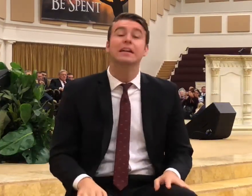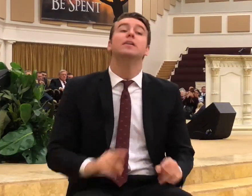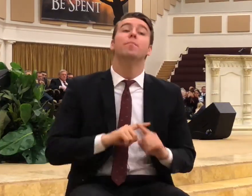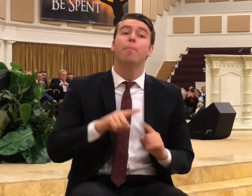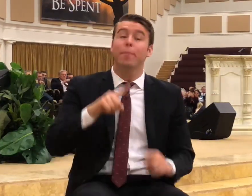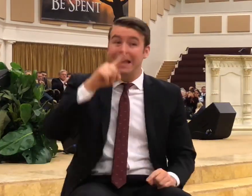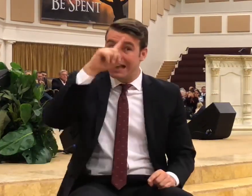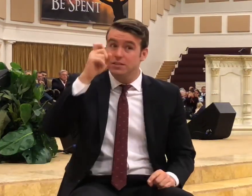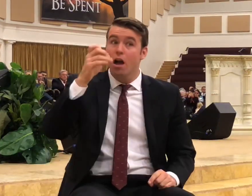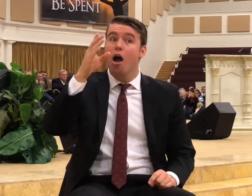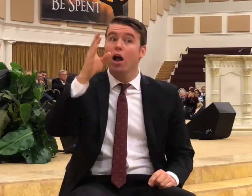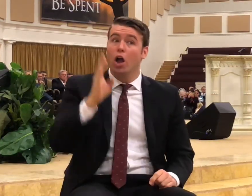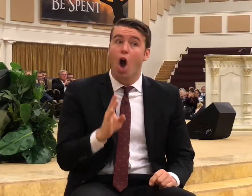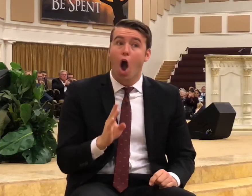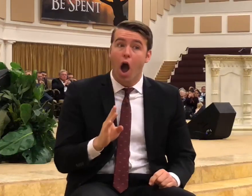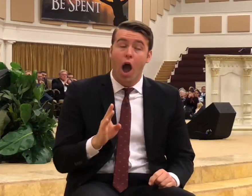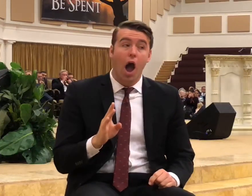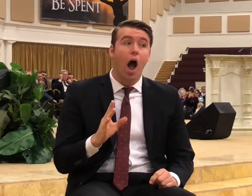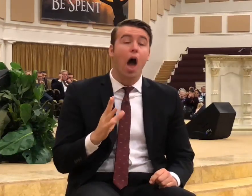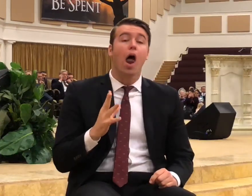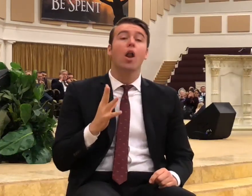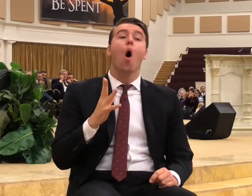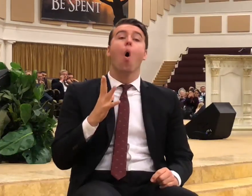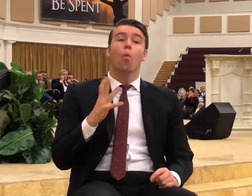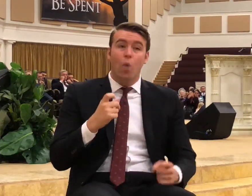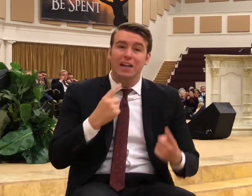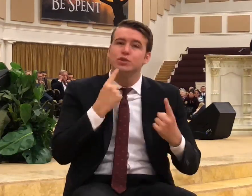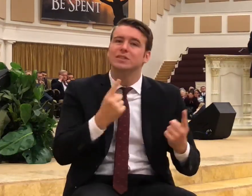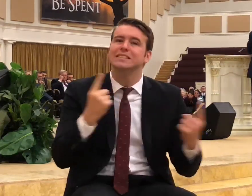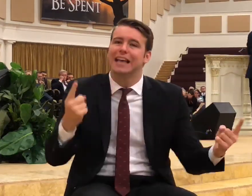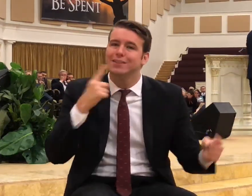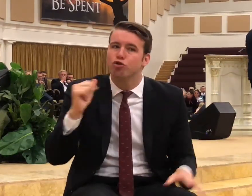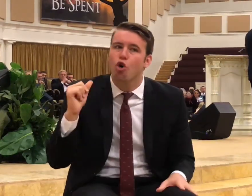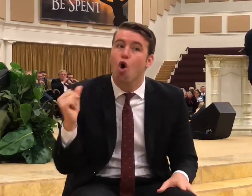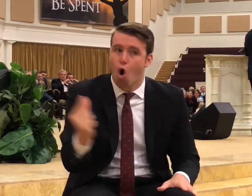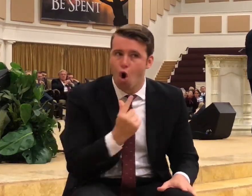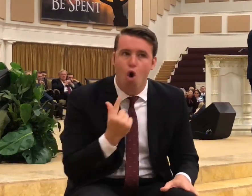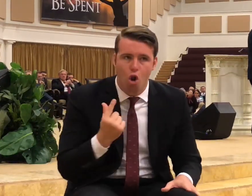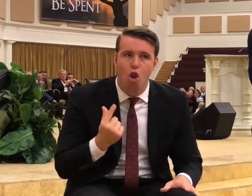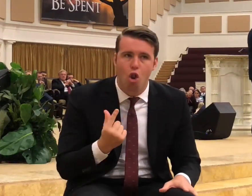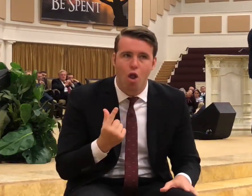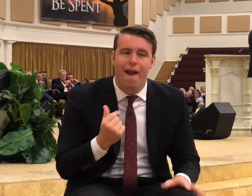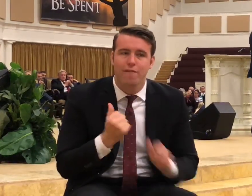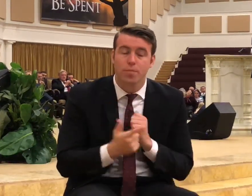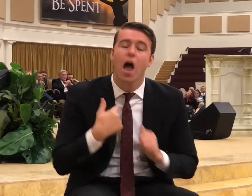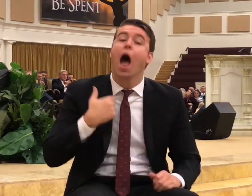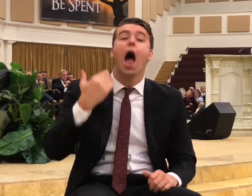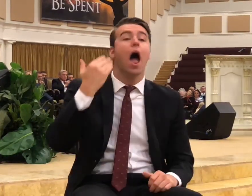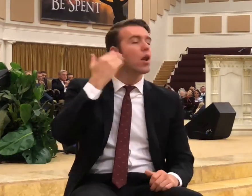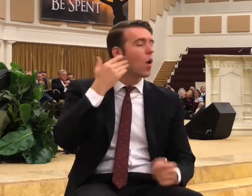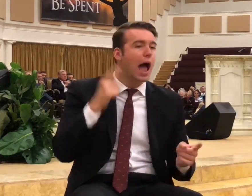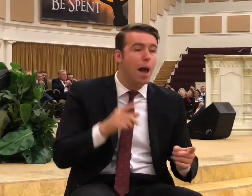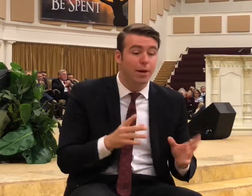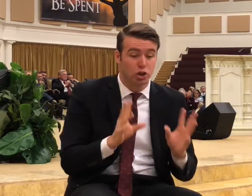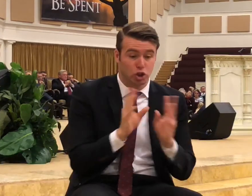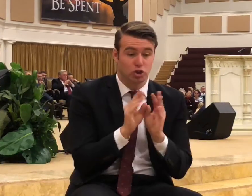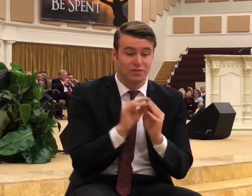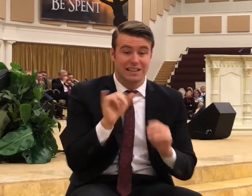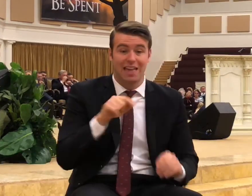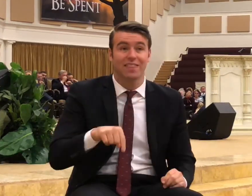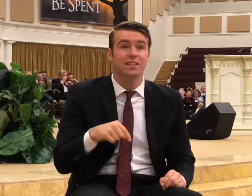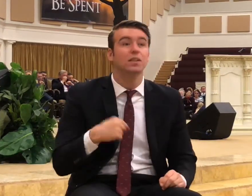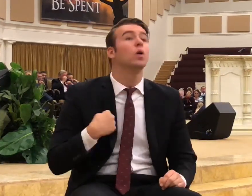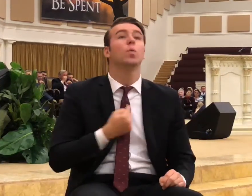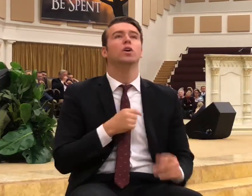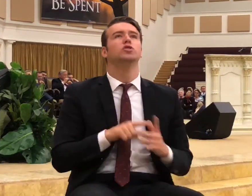Because God wants success for everybody. Now, I know what happens. Service like this,